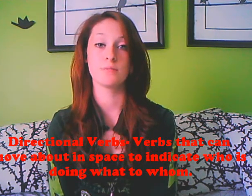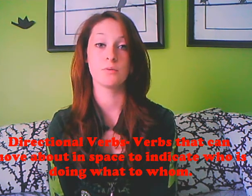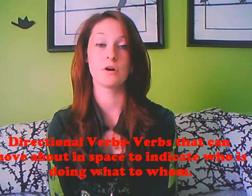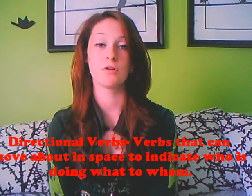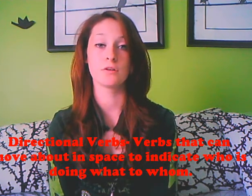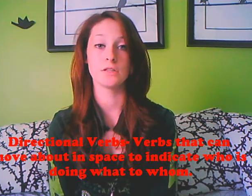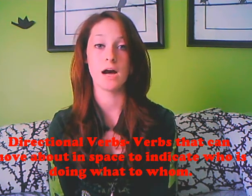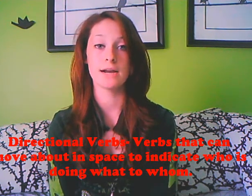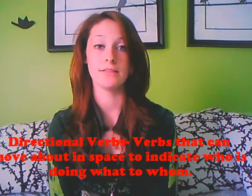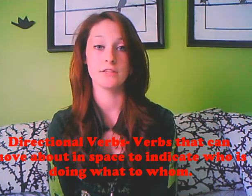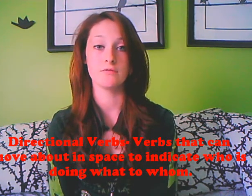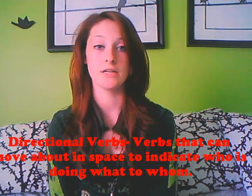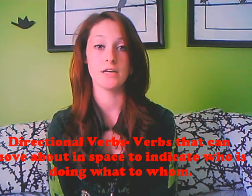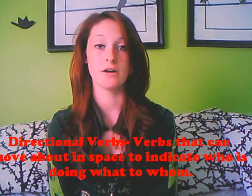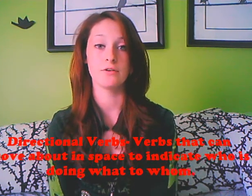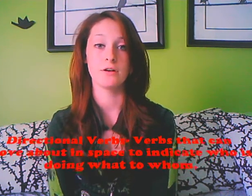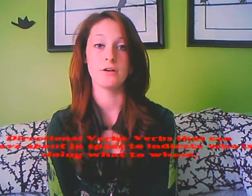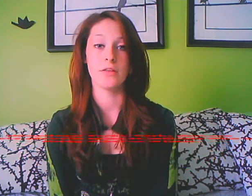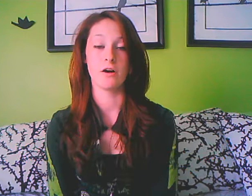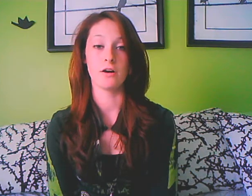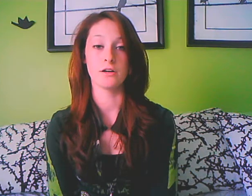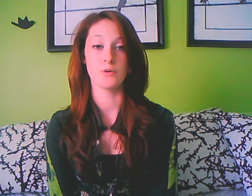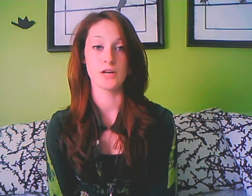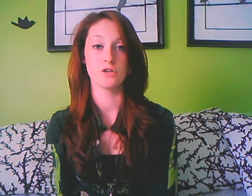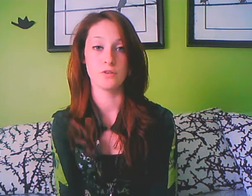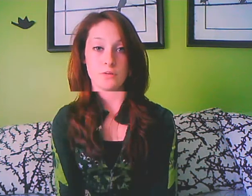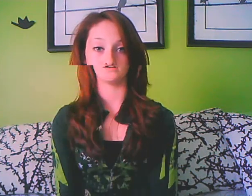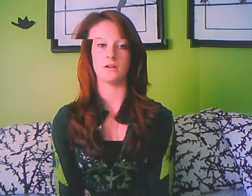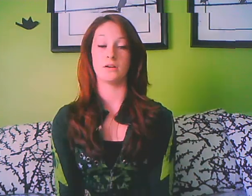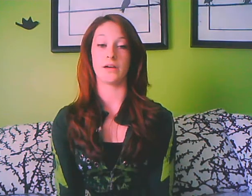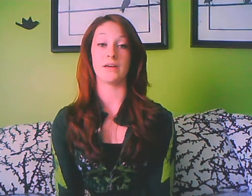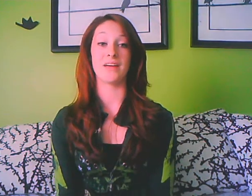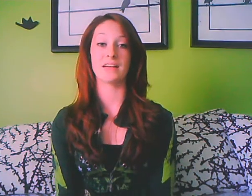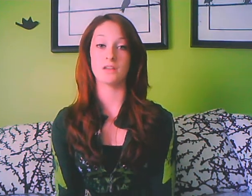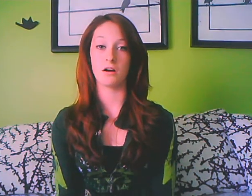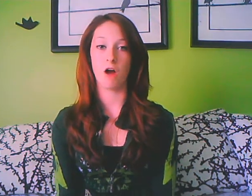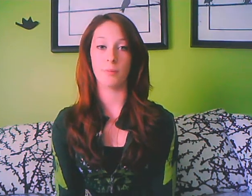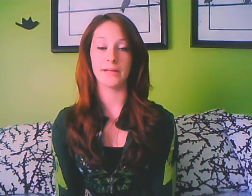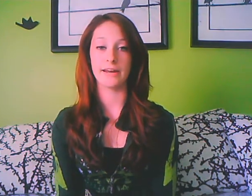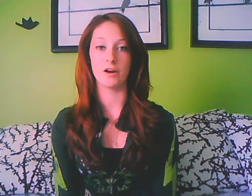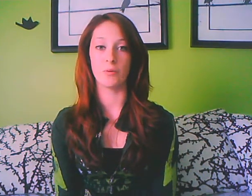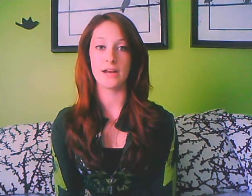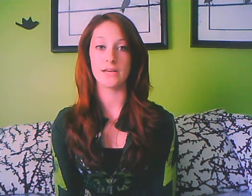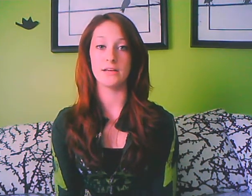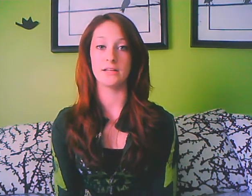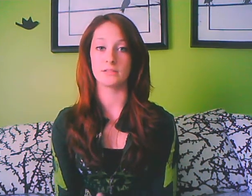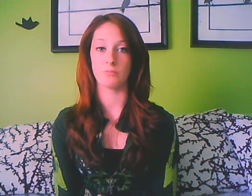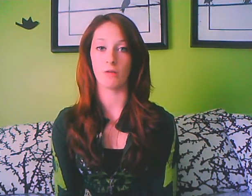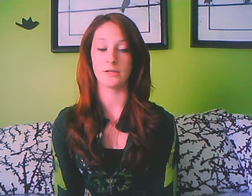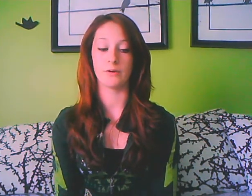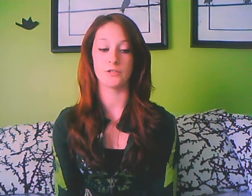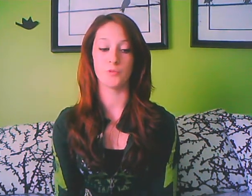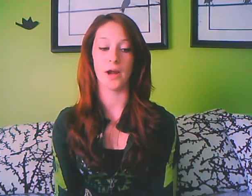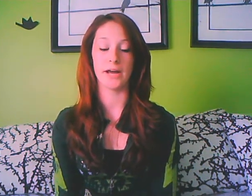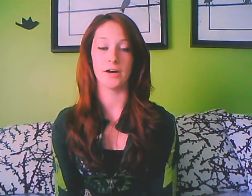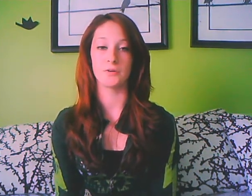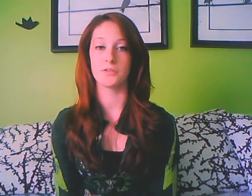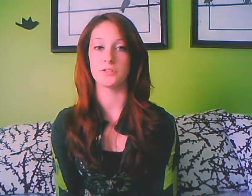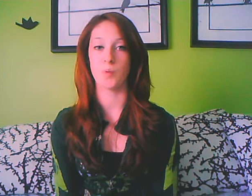we'll go over a lot in this video that are directional verbs. Okay, if it hasn't gotten complicated already, it's probably going to right now. This is probably